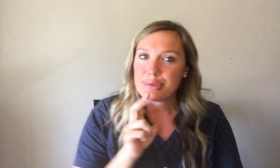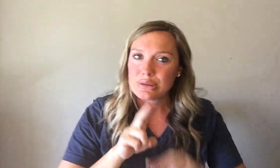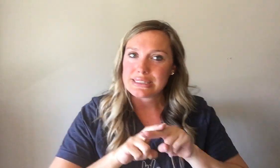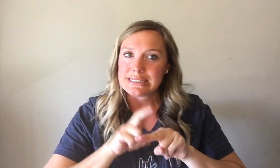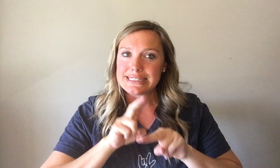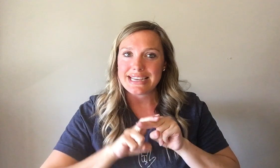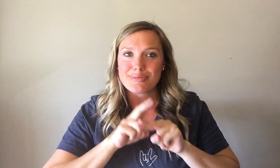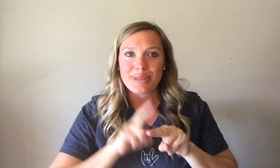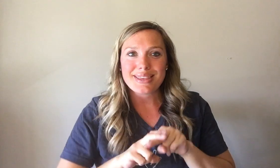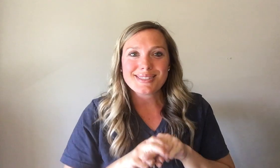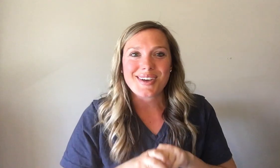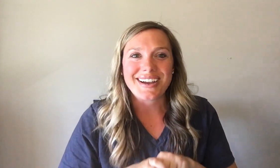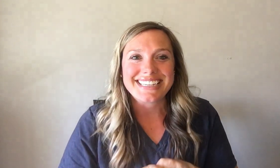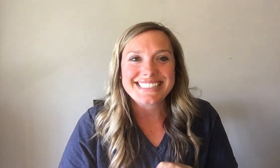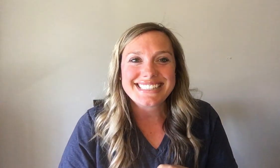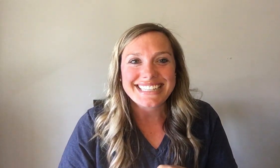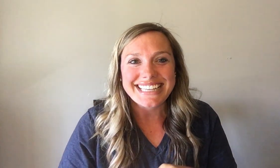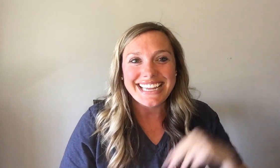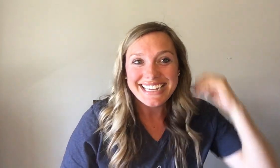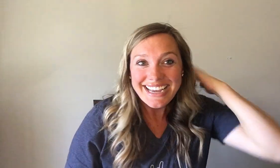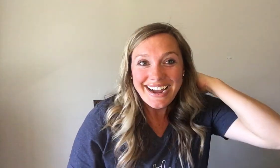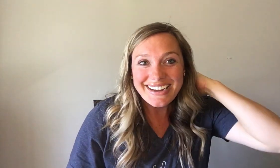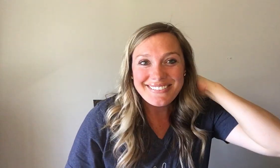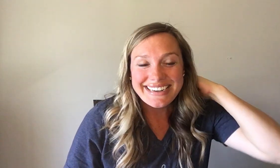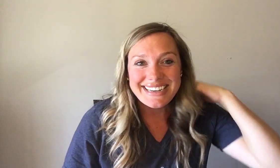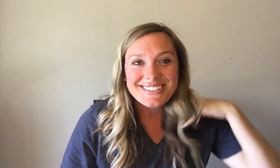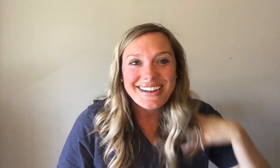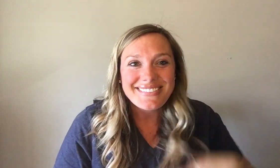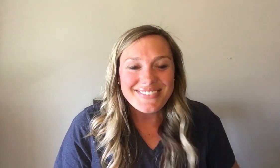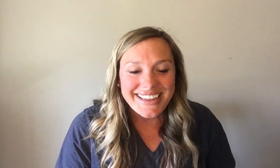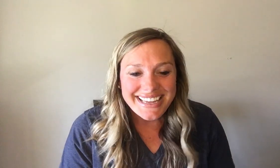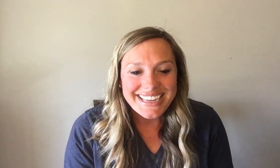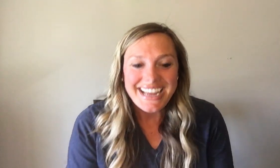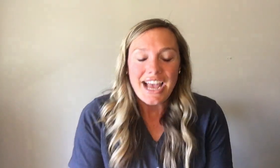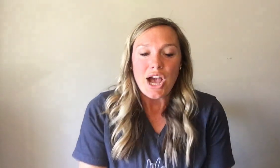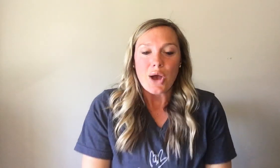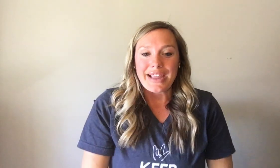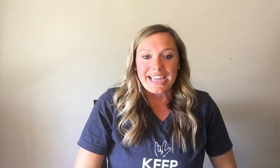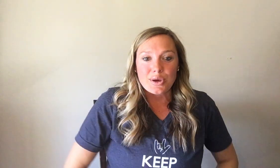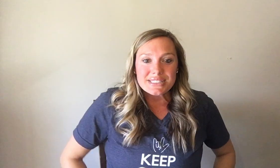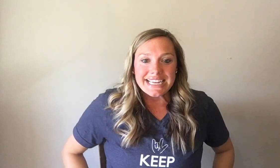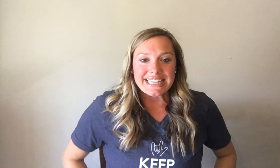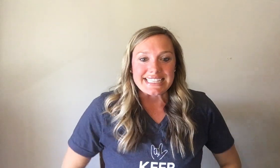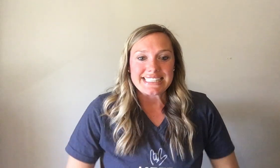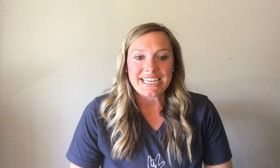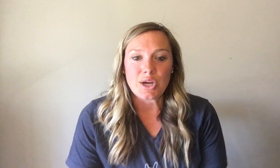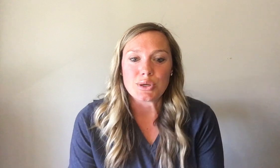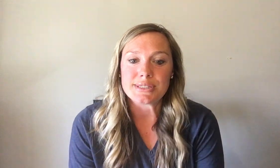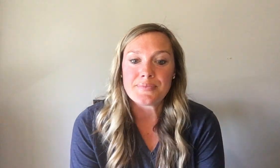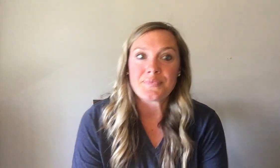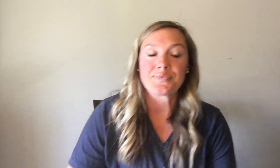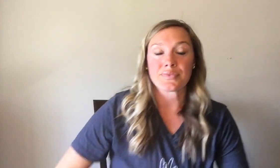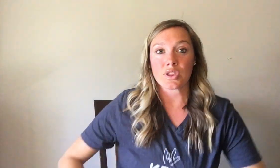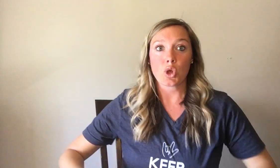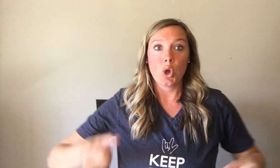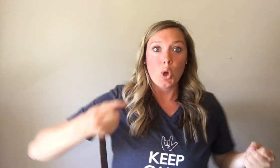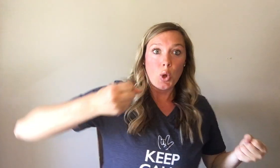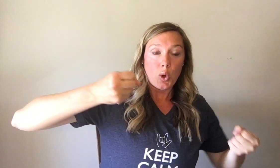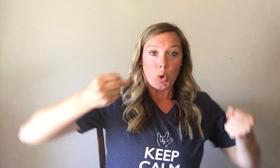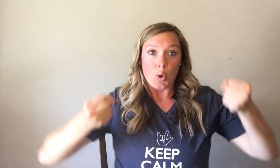supposed to sit, but this song is silly. Are you ready to join with me? Okay, it goes like this. It goes,